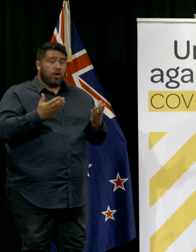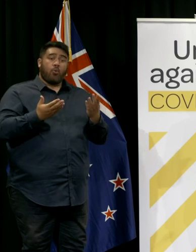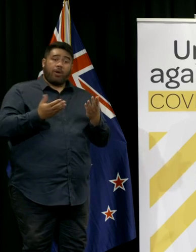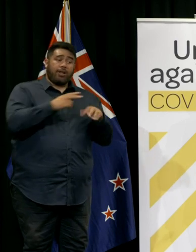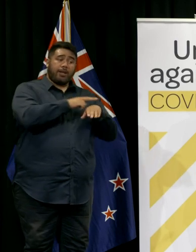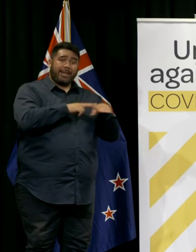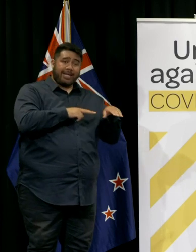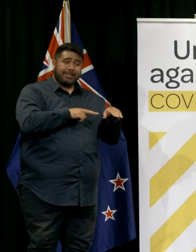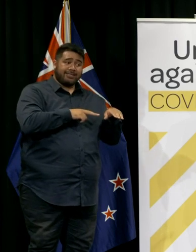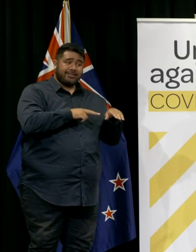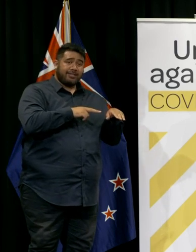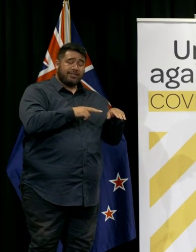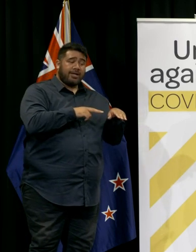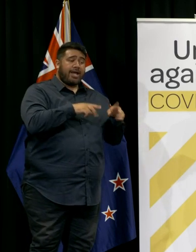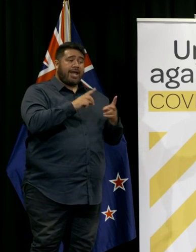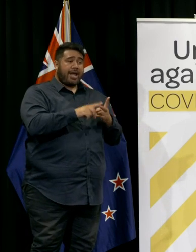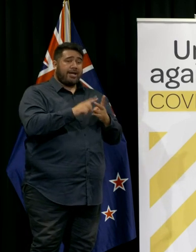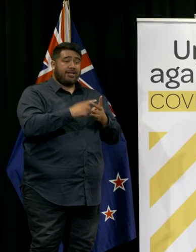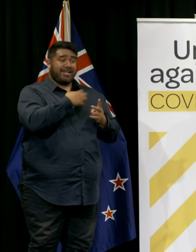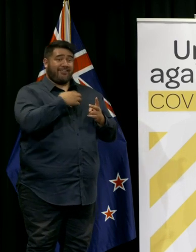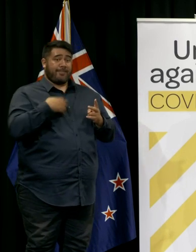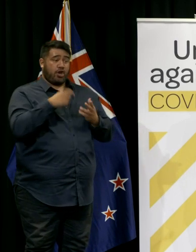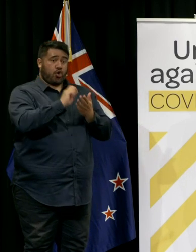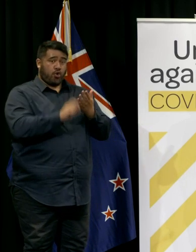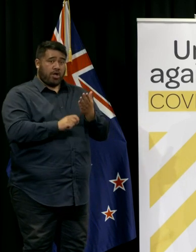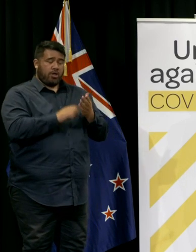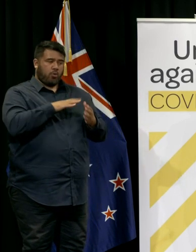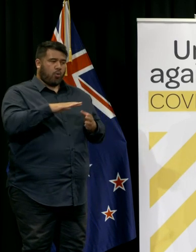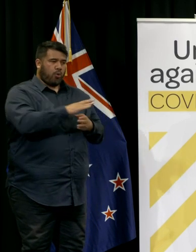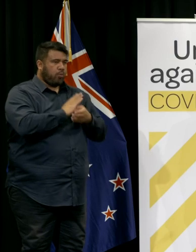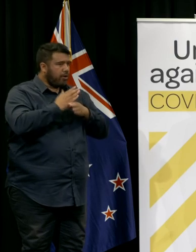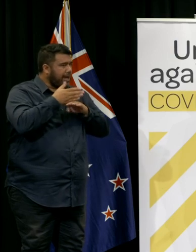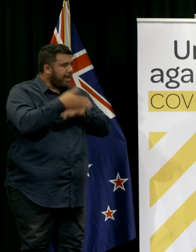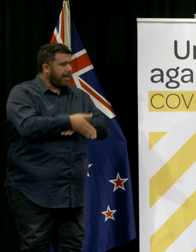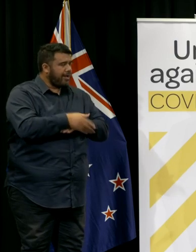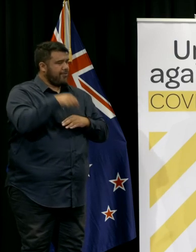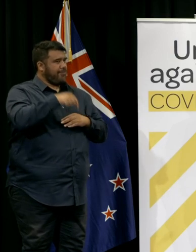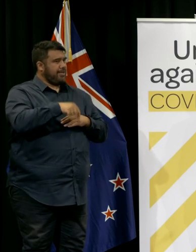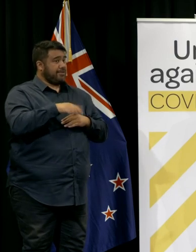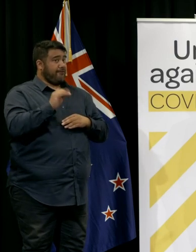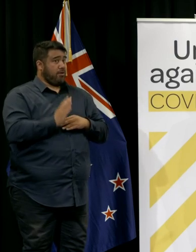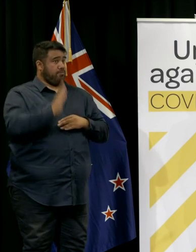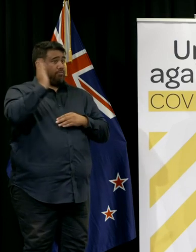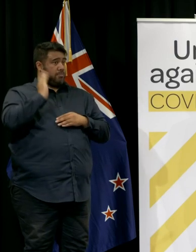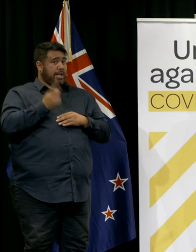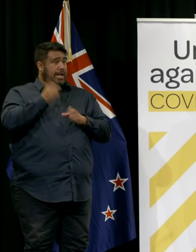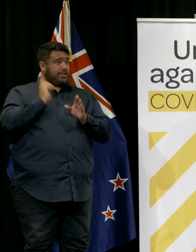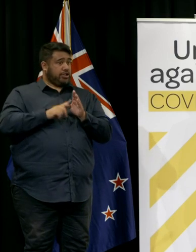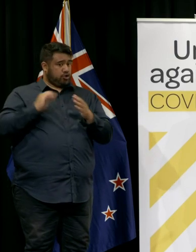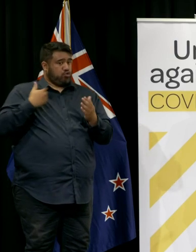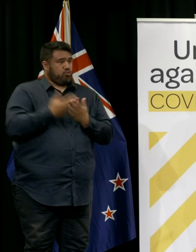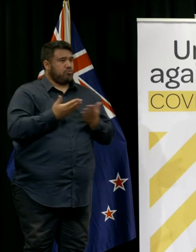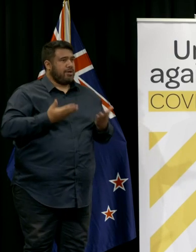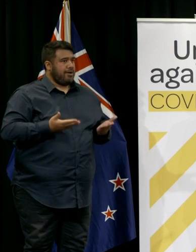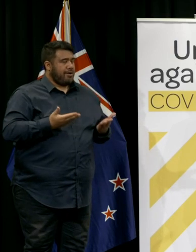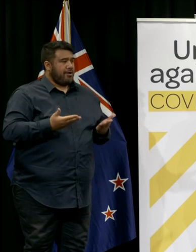police and Crown, working extremely hard on this since March 15. It means